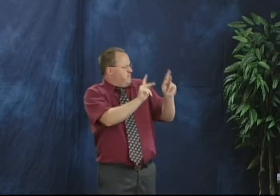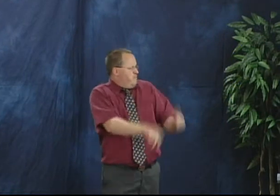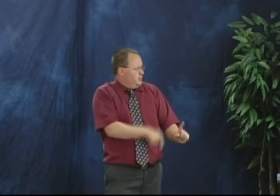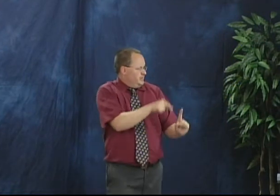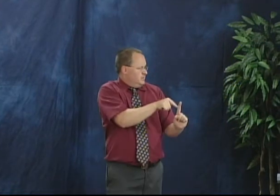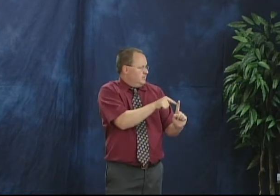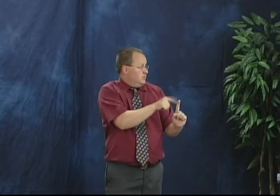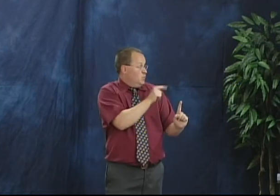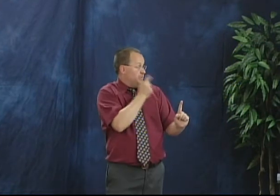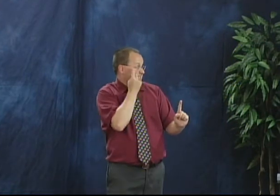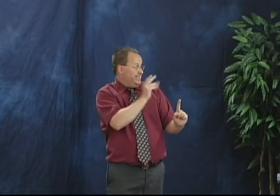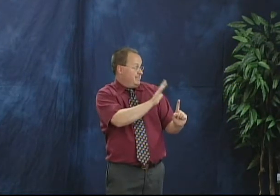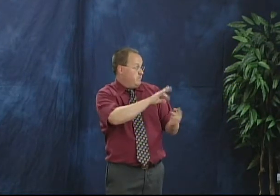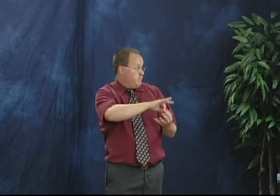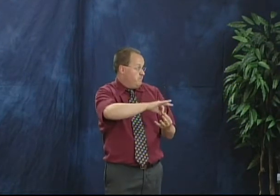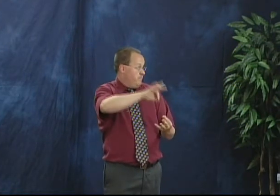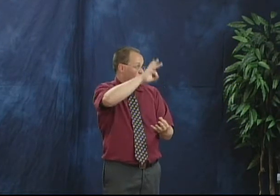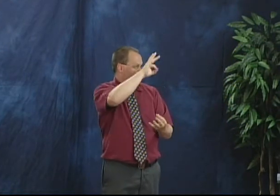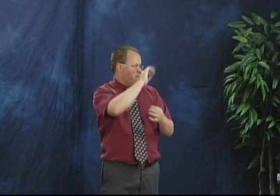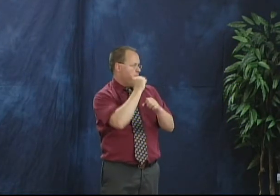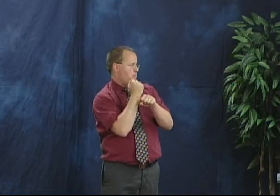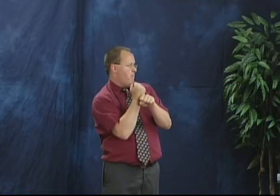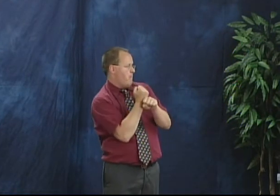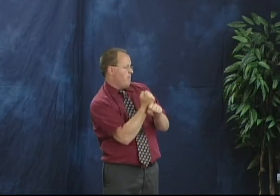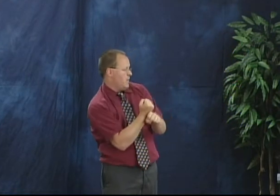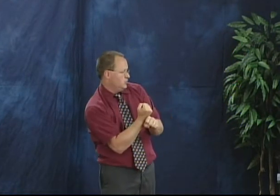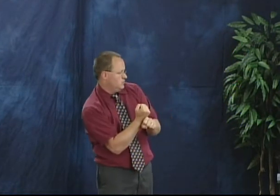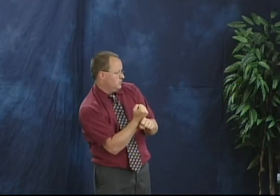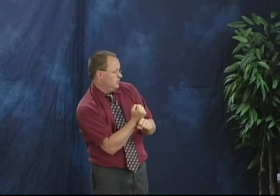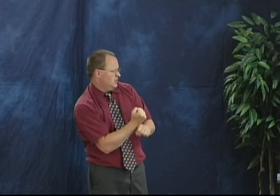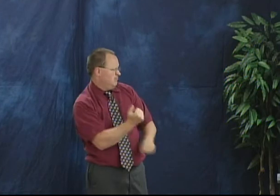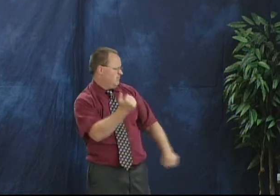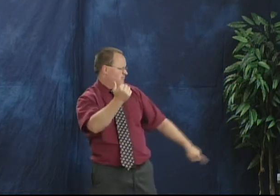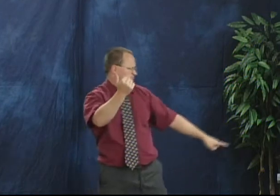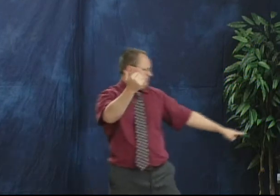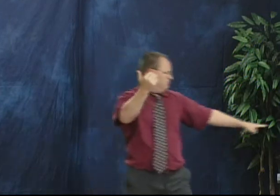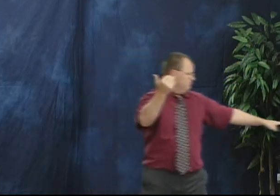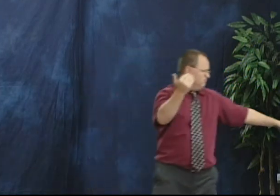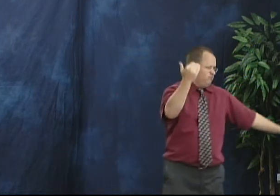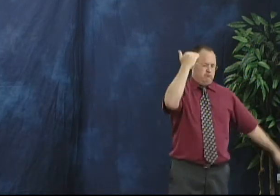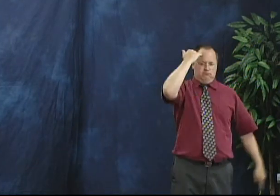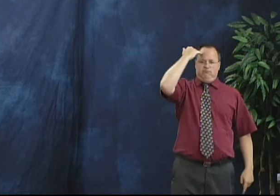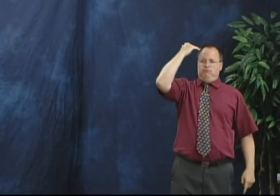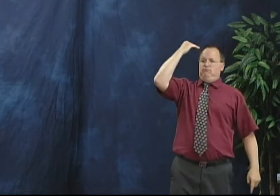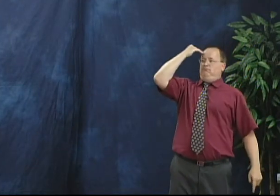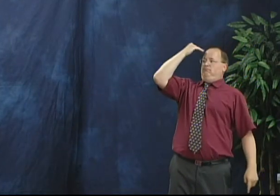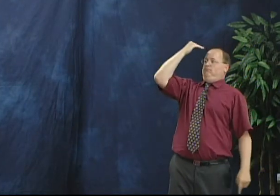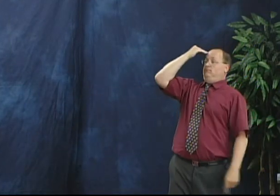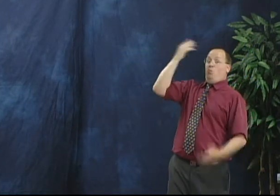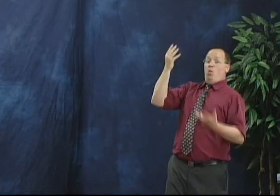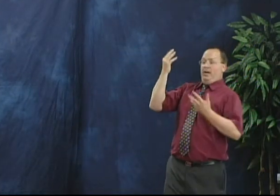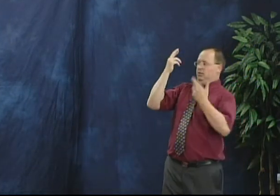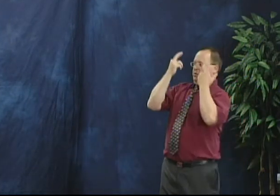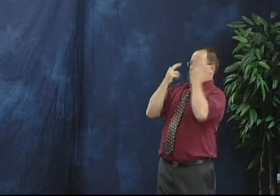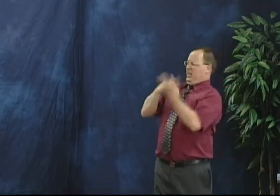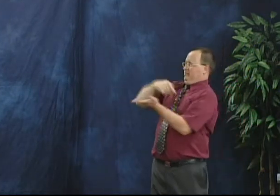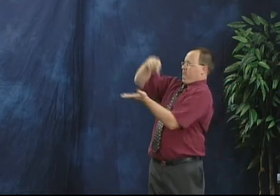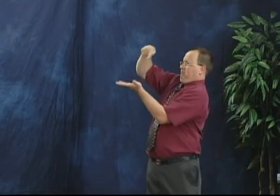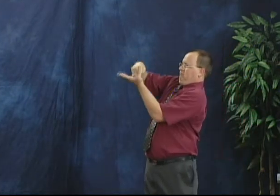"Jesus is describing the person who sees his spiritual bondage and is conscious of the debt